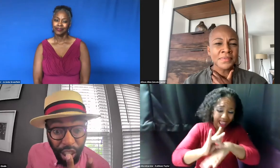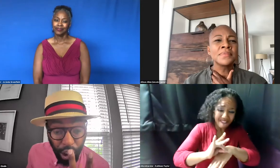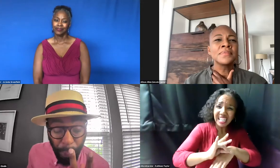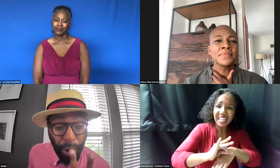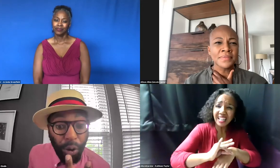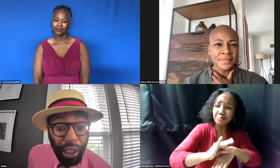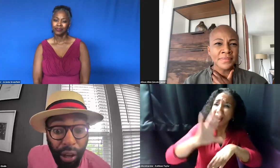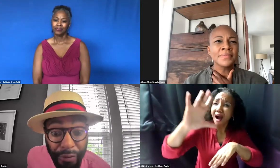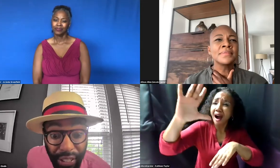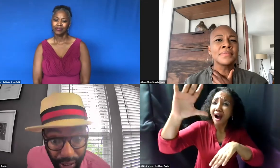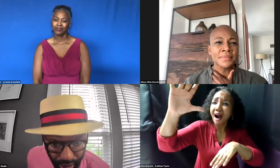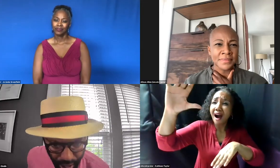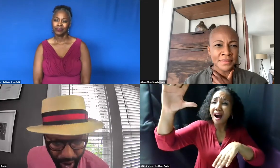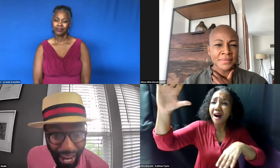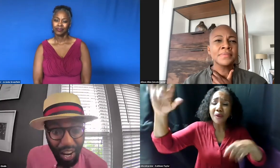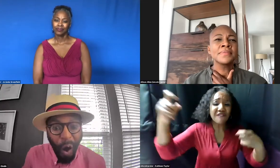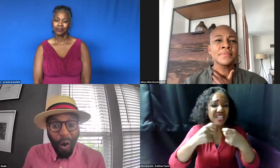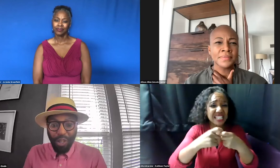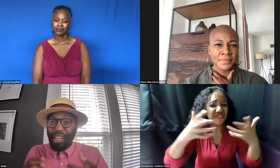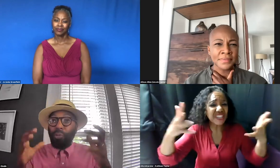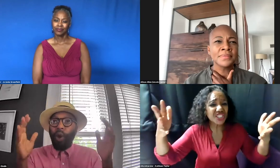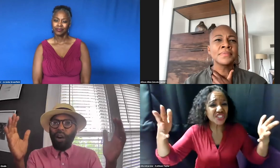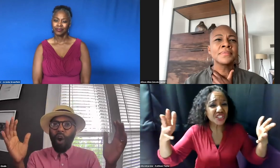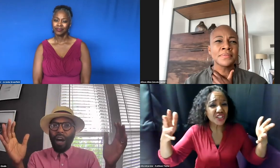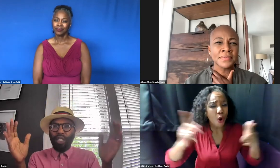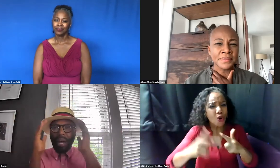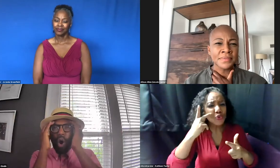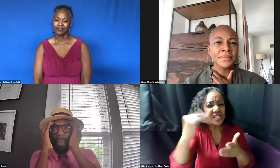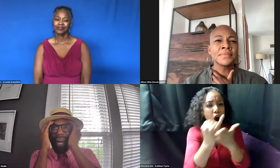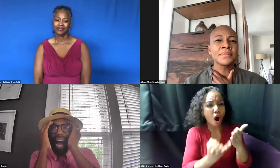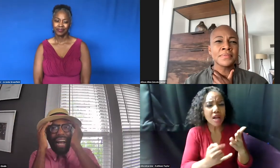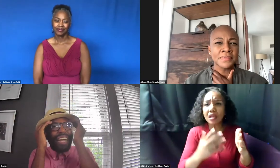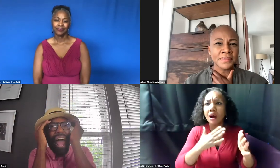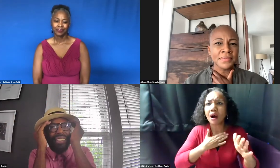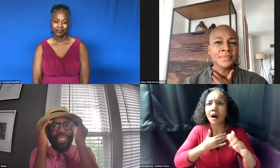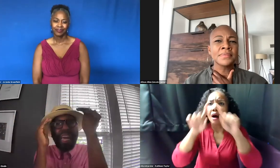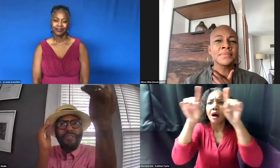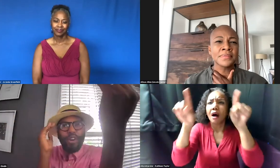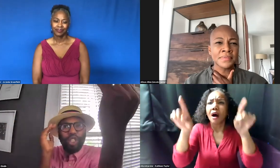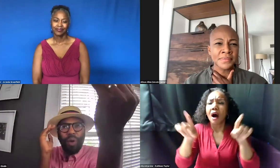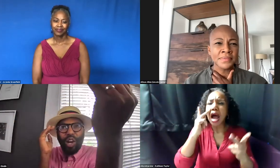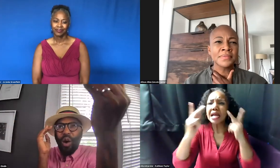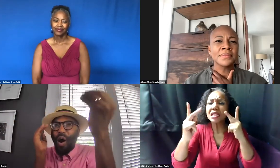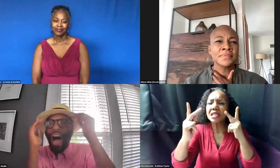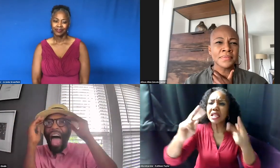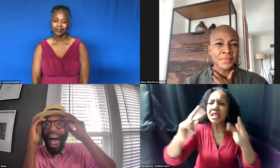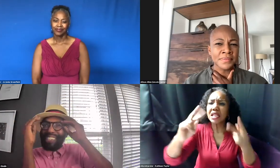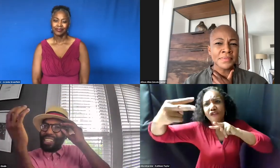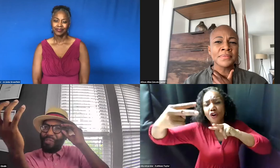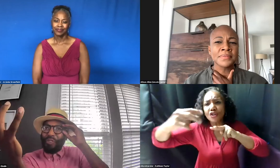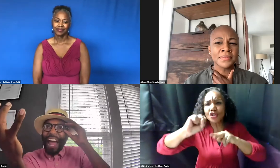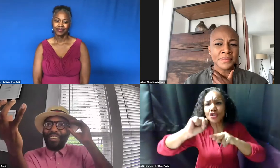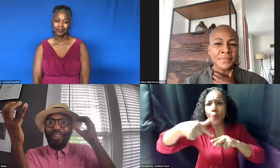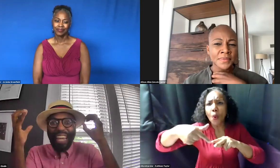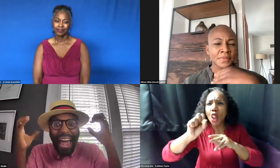defined centripetal motion of physics, right? Or you see this work of art and you're like, oh my gosh, I see inverse square law, I